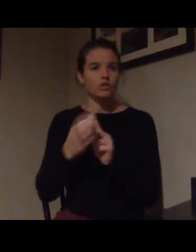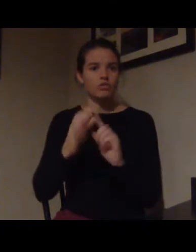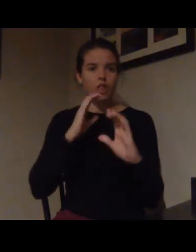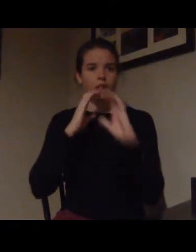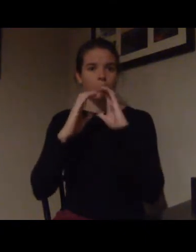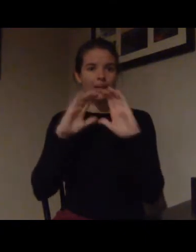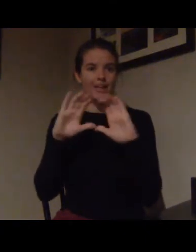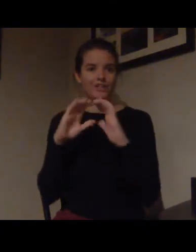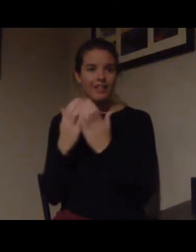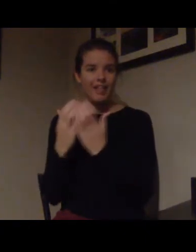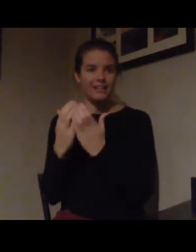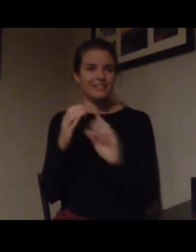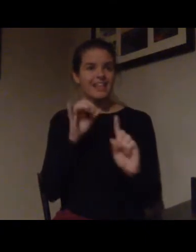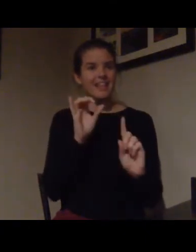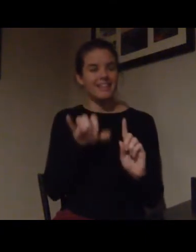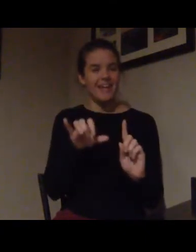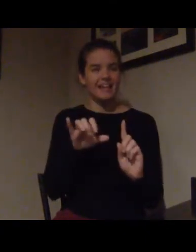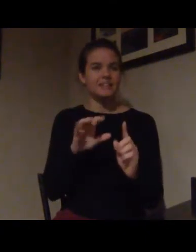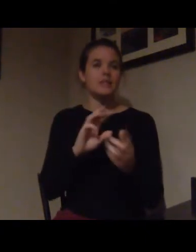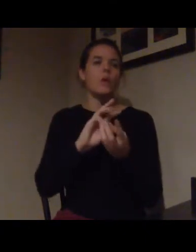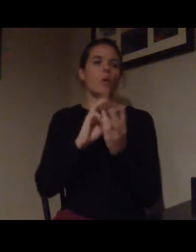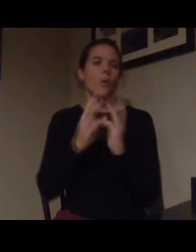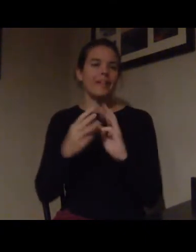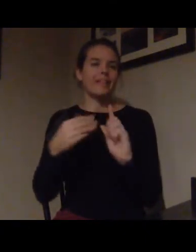you become a Wycliffe member before that,